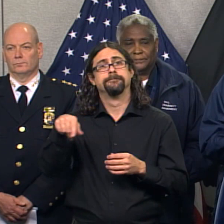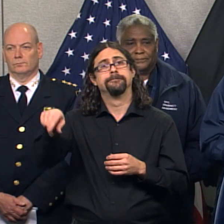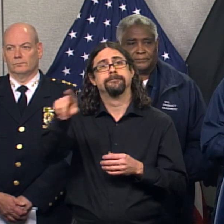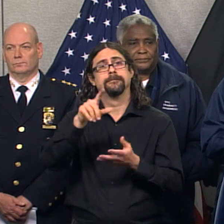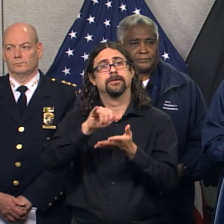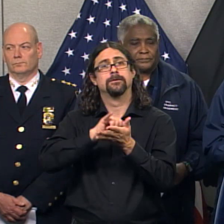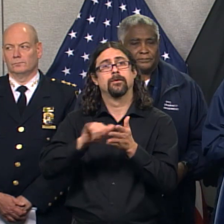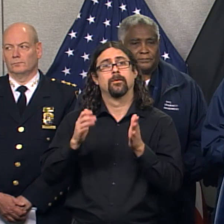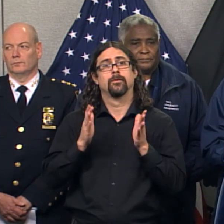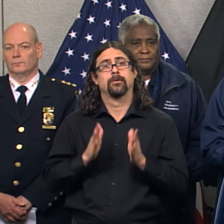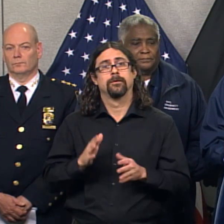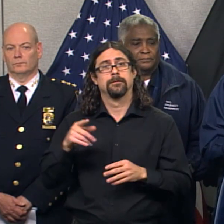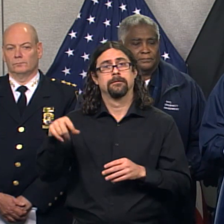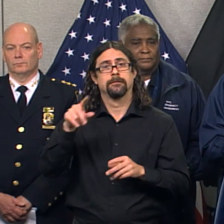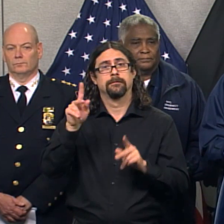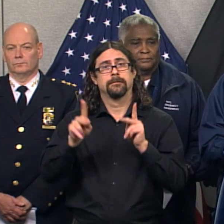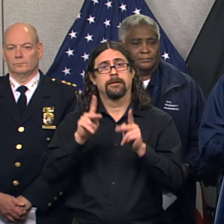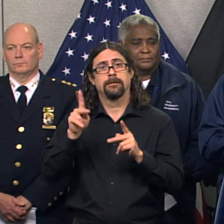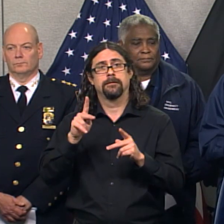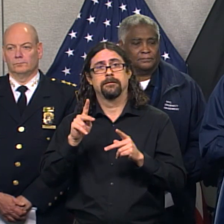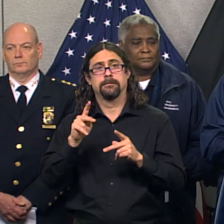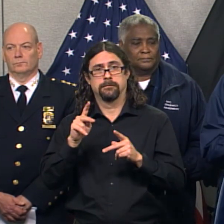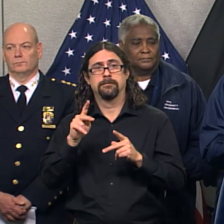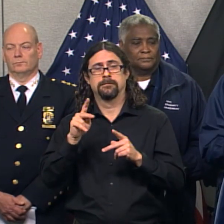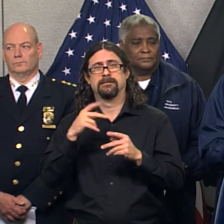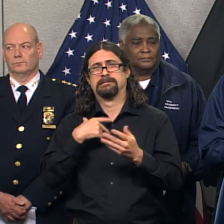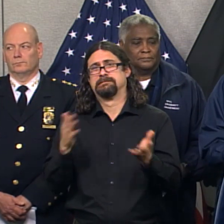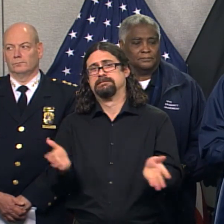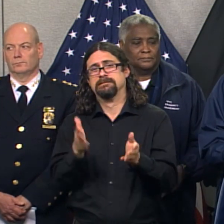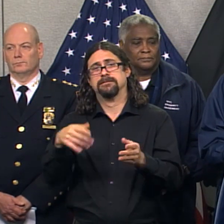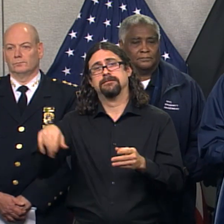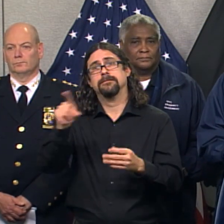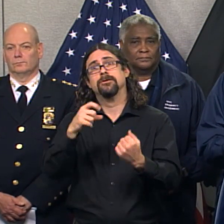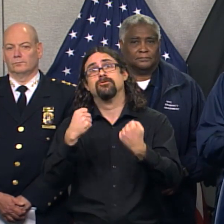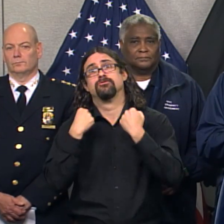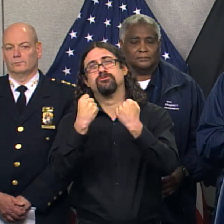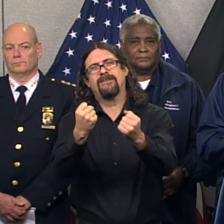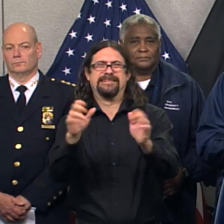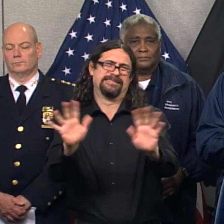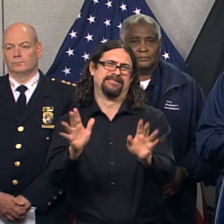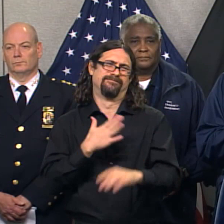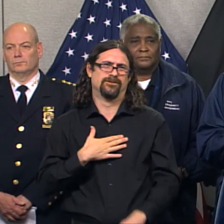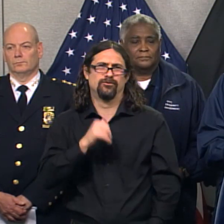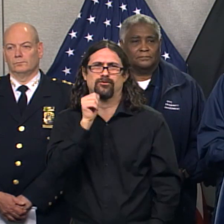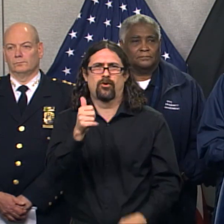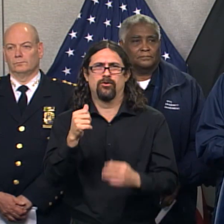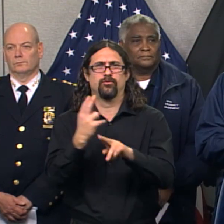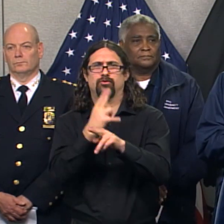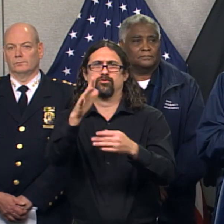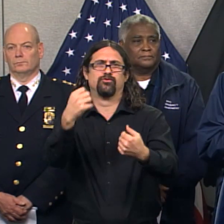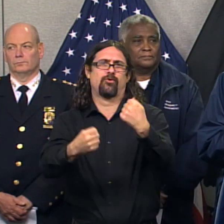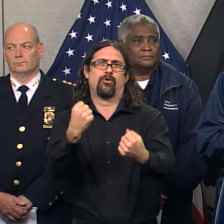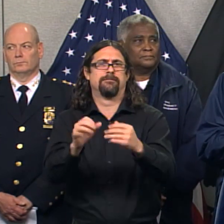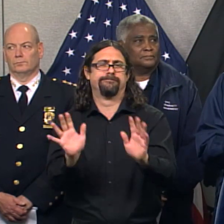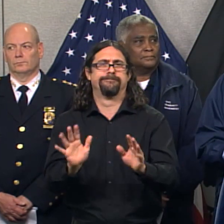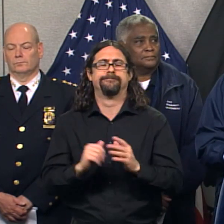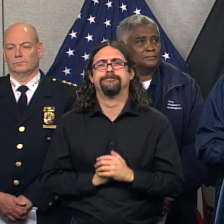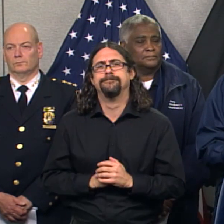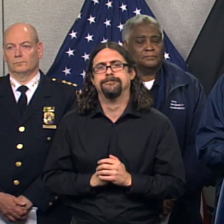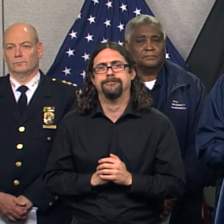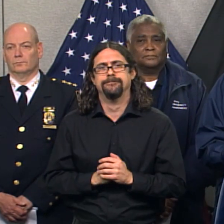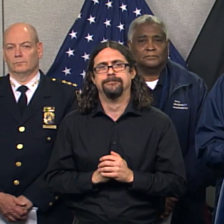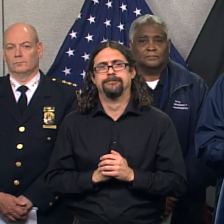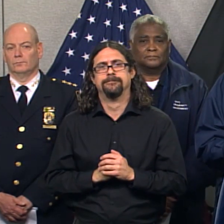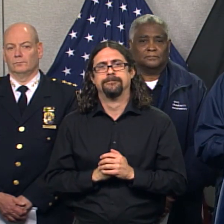Don't drive your car today. It's real simple. We need you off the streets. Again, I understand sometimes people have no